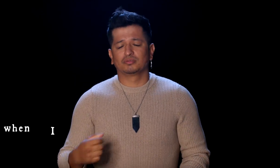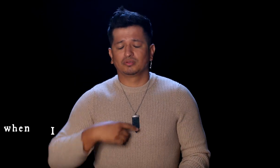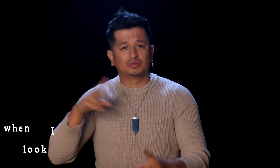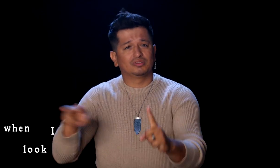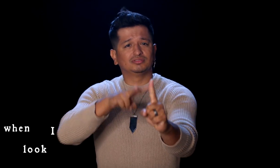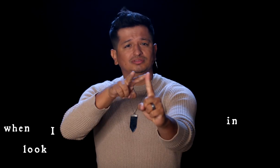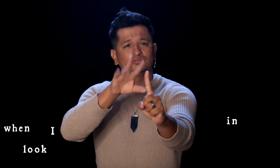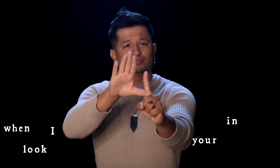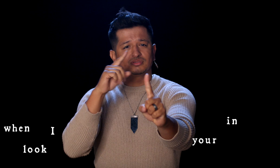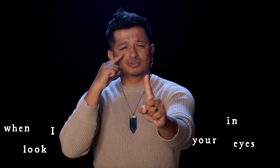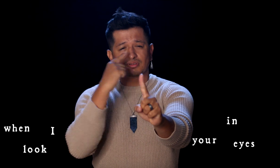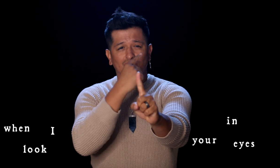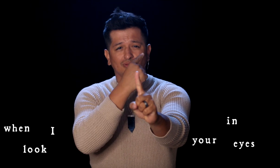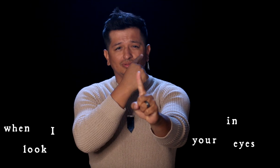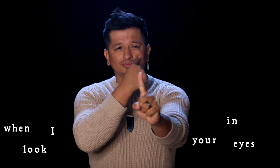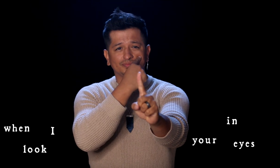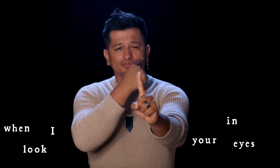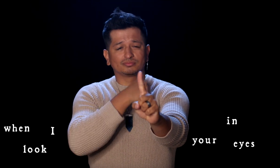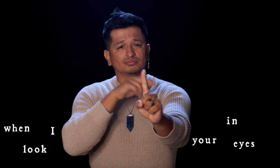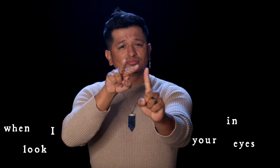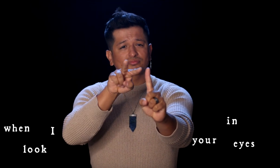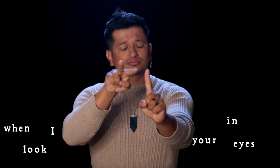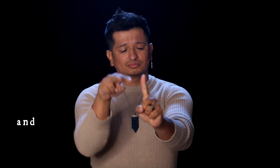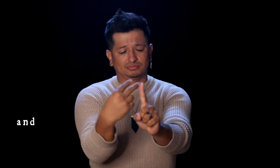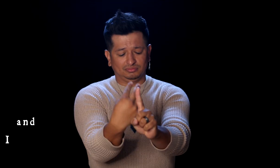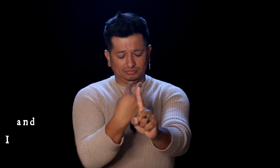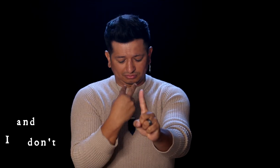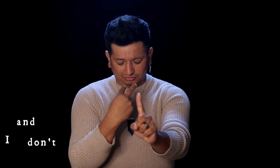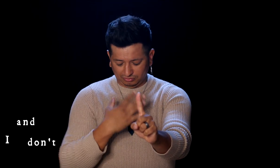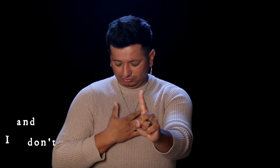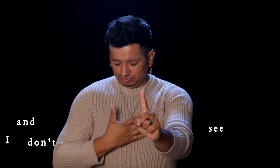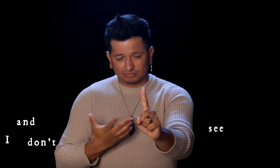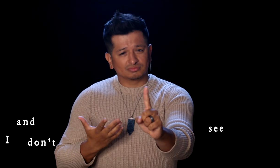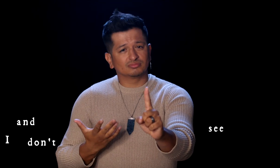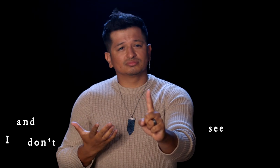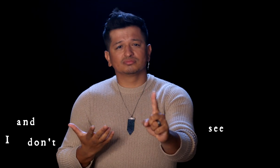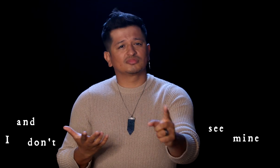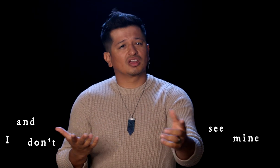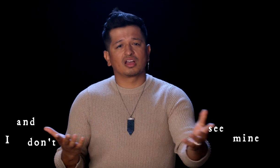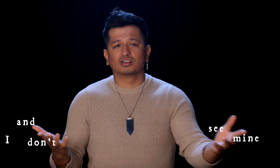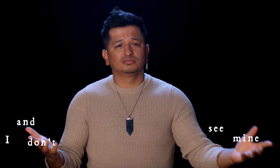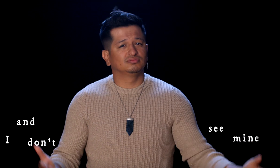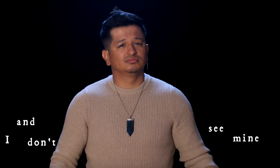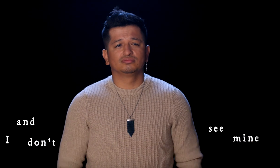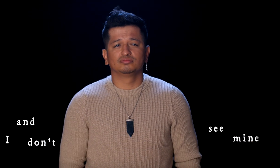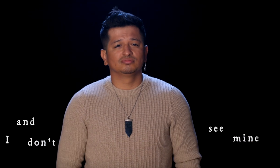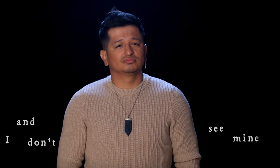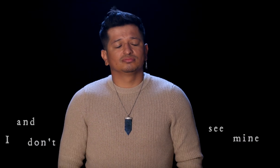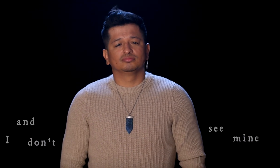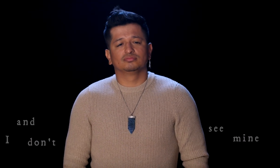brother eyes and I don't see mine.